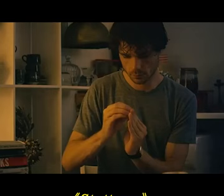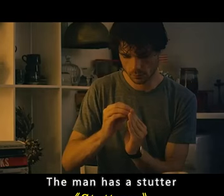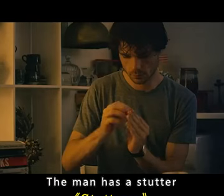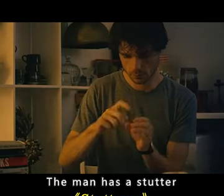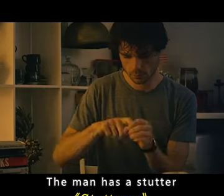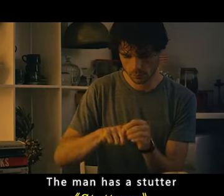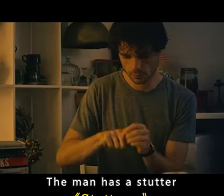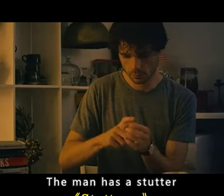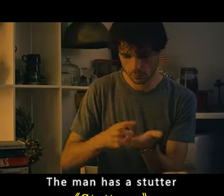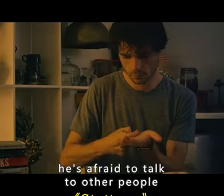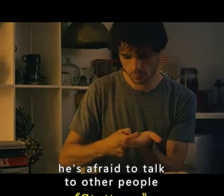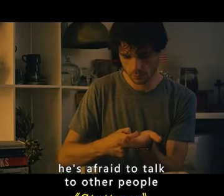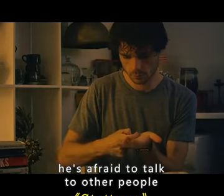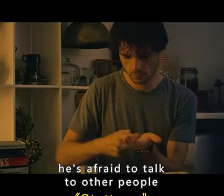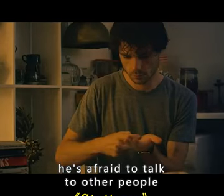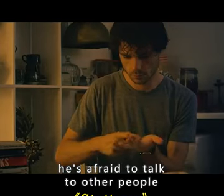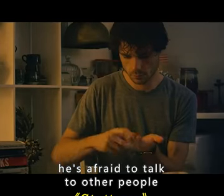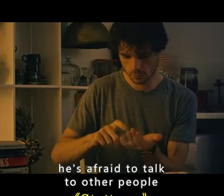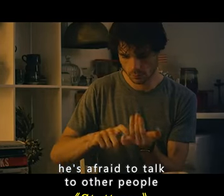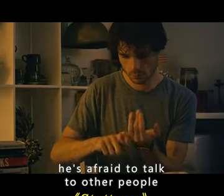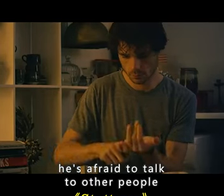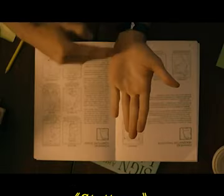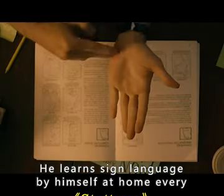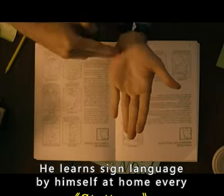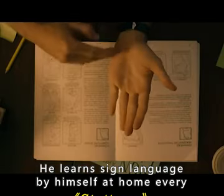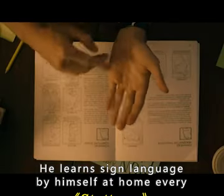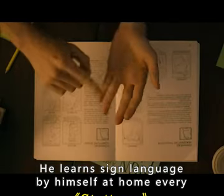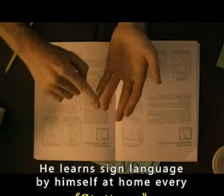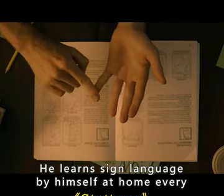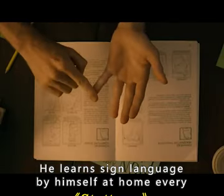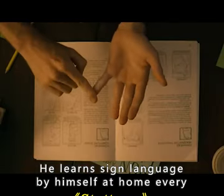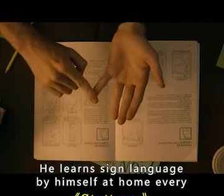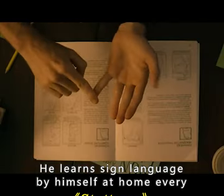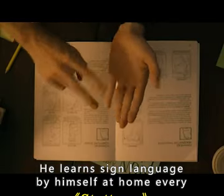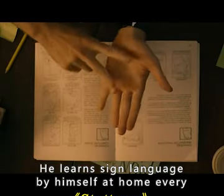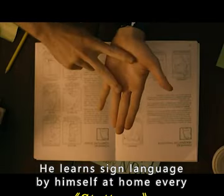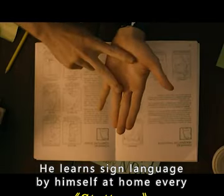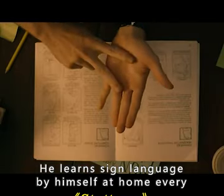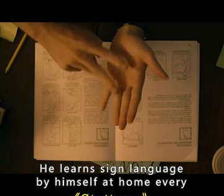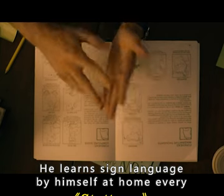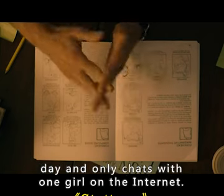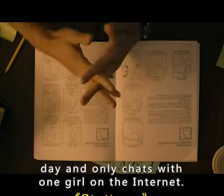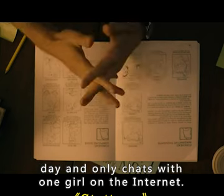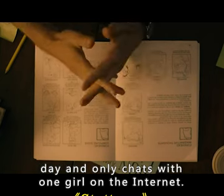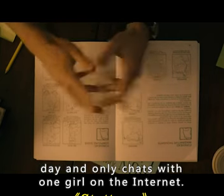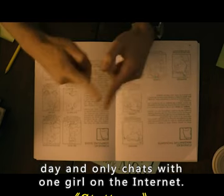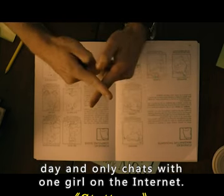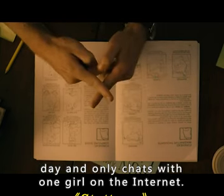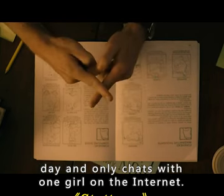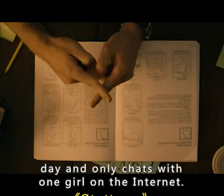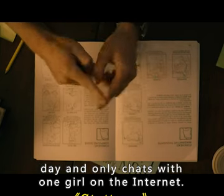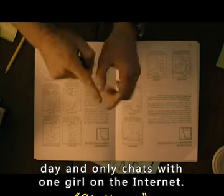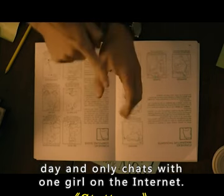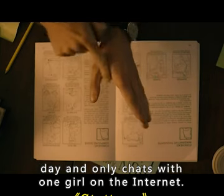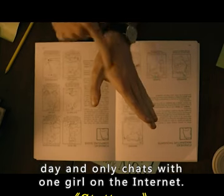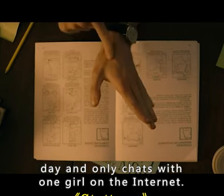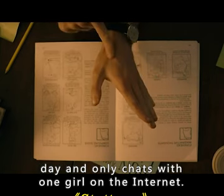The man has a stutter. He's afraid to talk to other people. He learns sign language by himself at home every day and only chats with one girl on the internet.